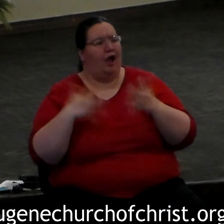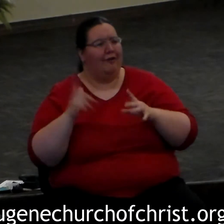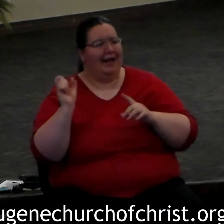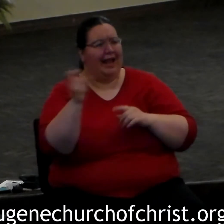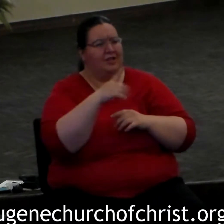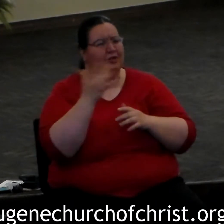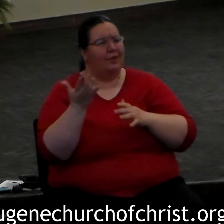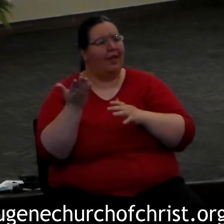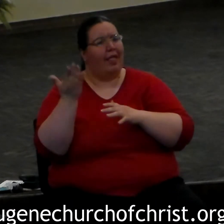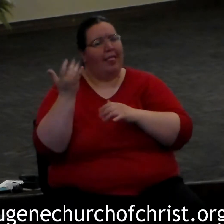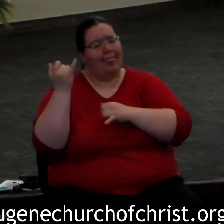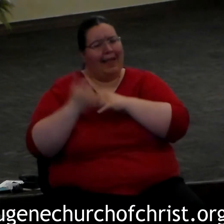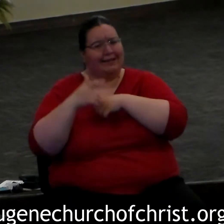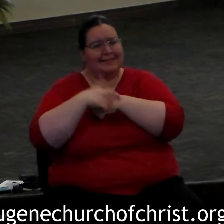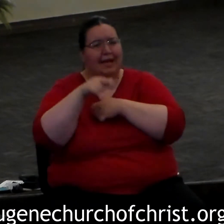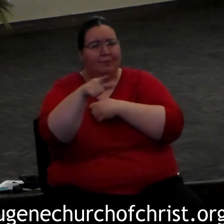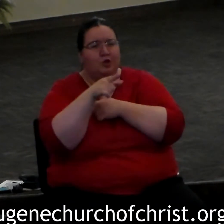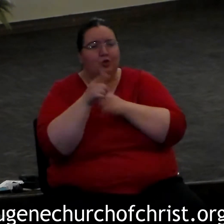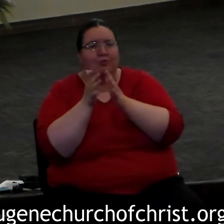you were overwhelmed with amazement?